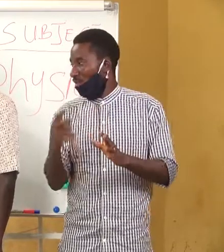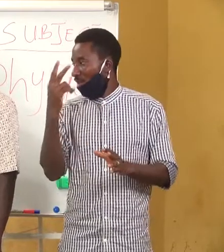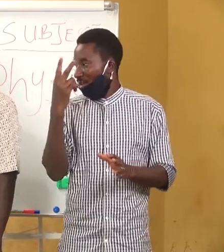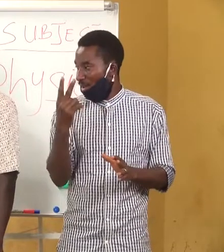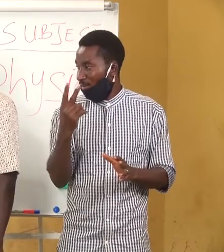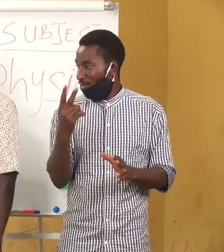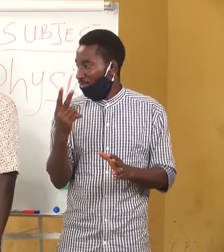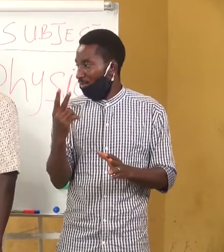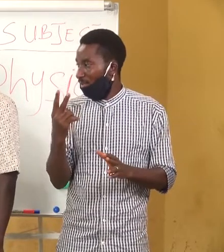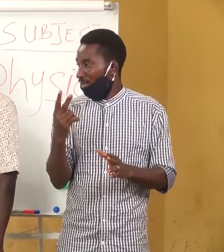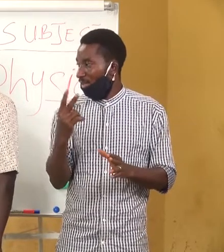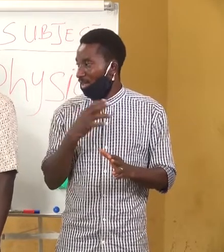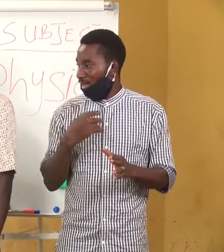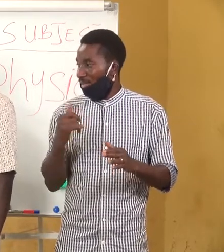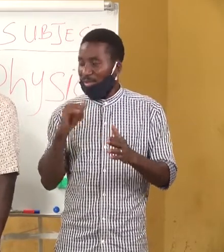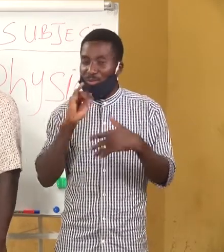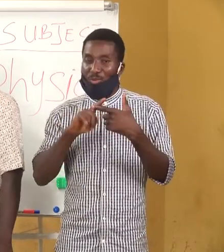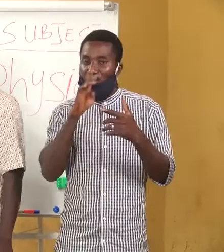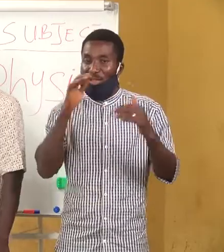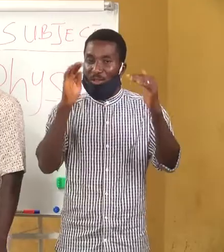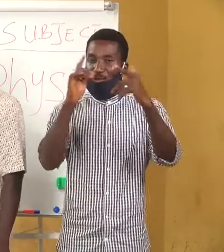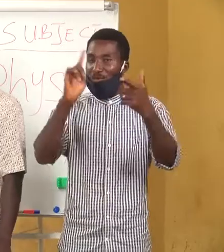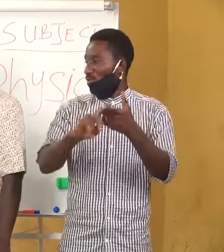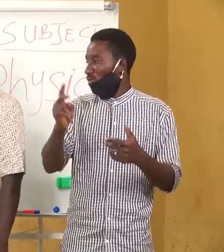to N over 4.